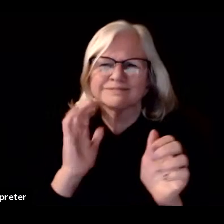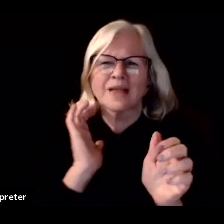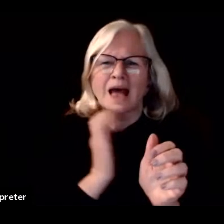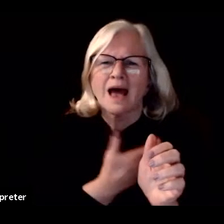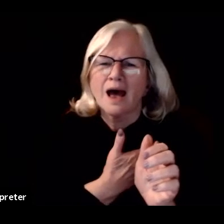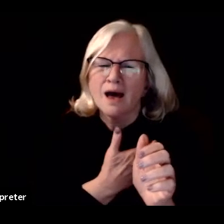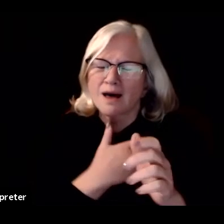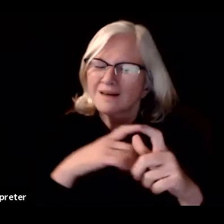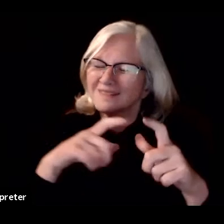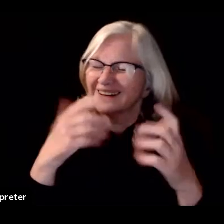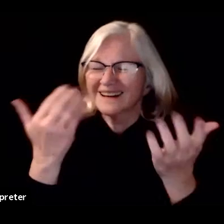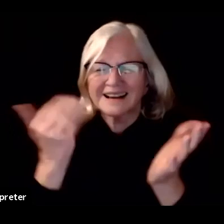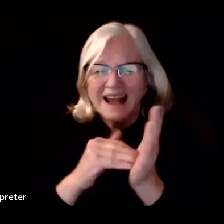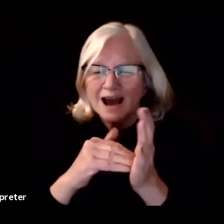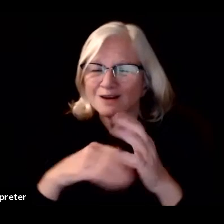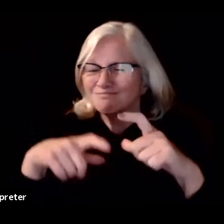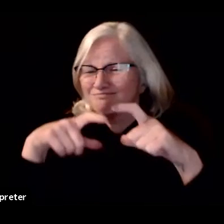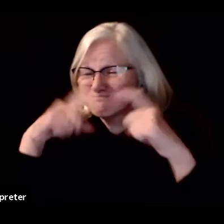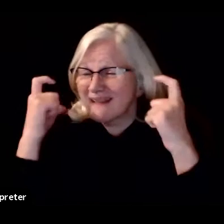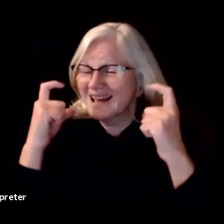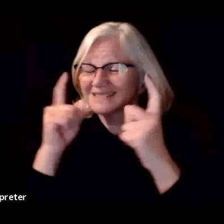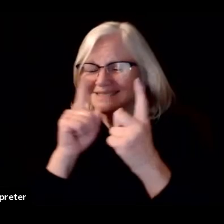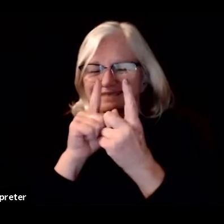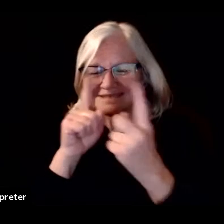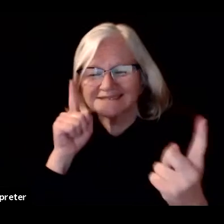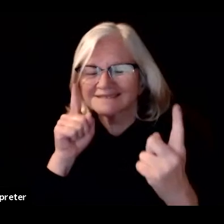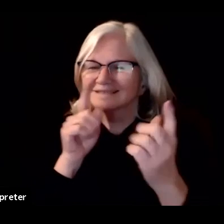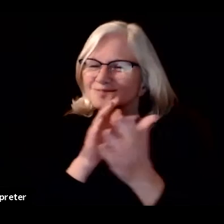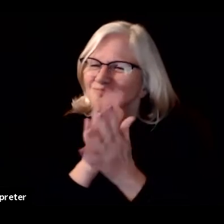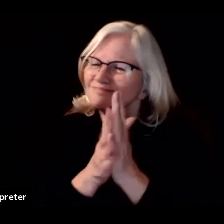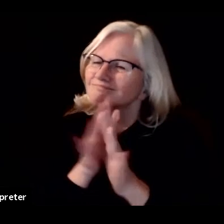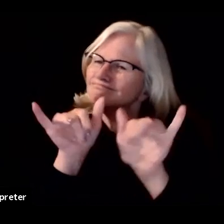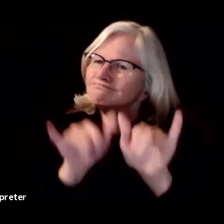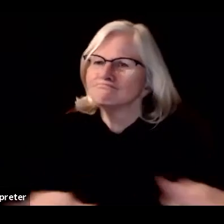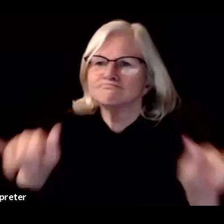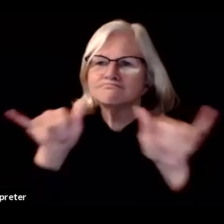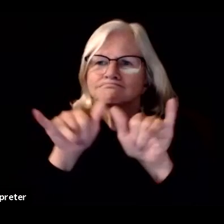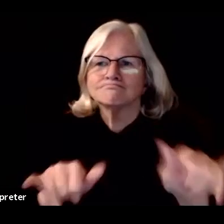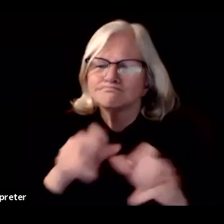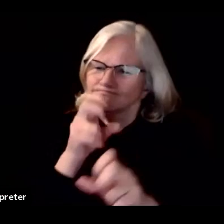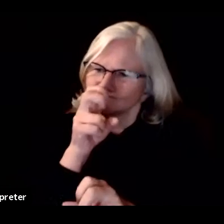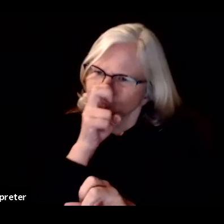One of the issues isn't just the physical beds, but whether they're staffed.